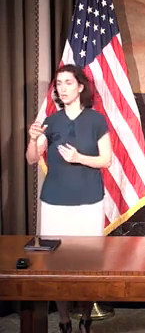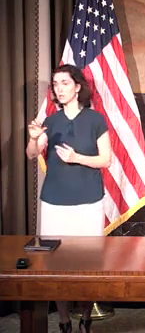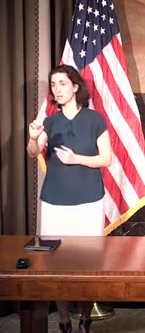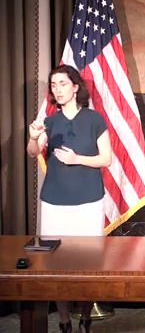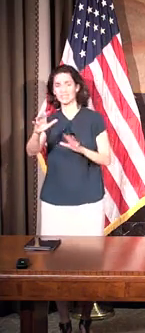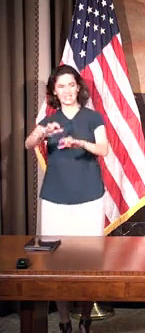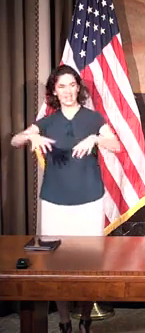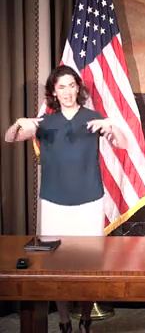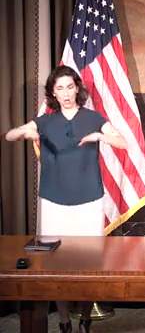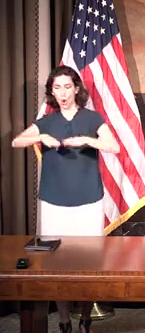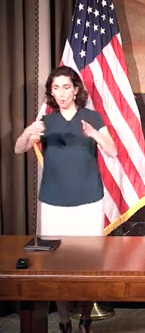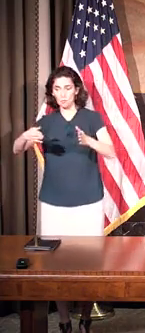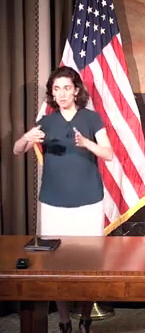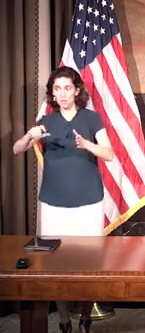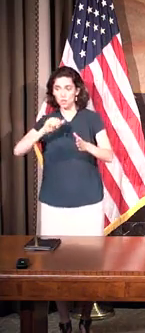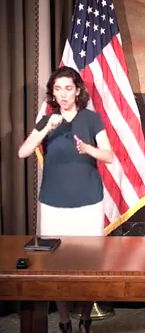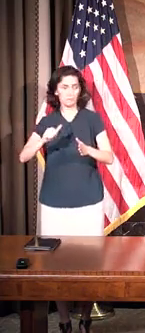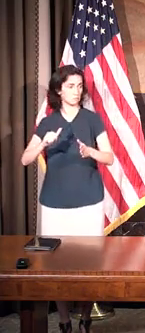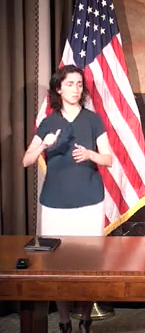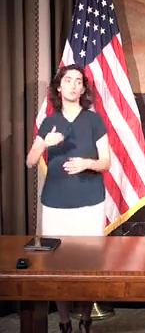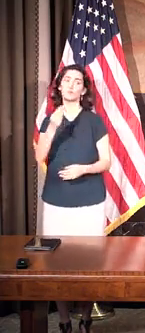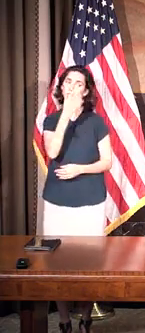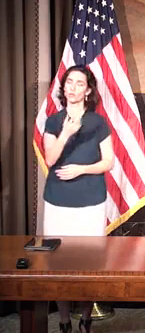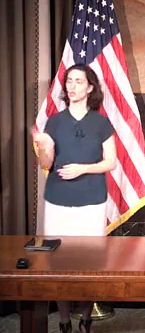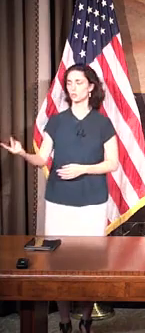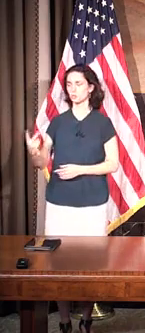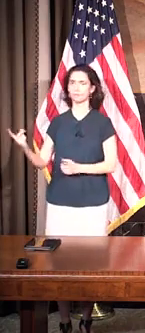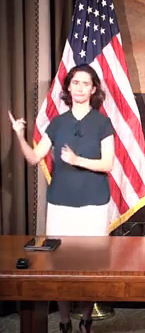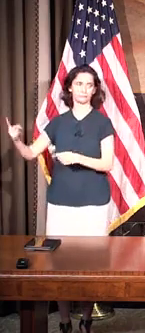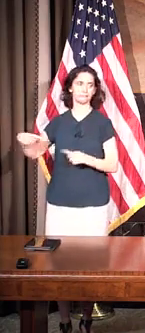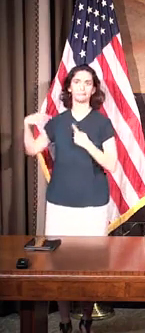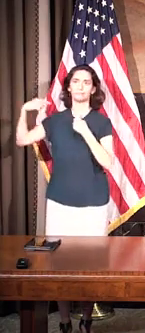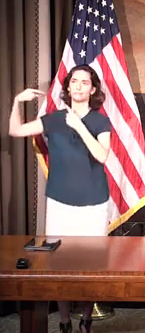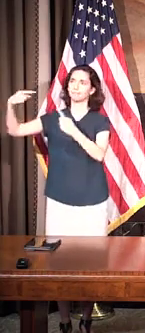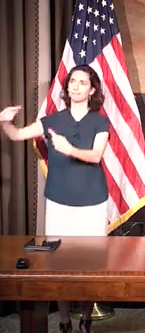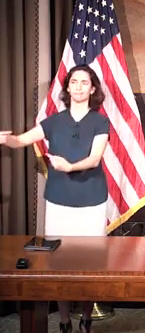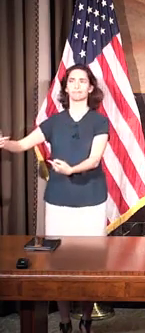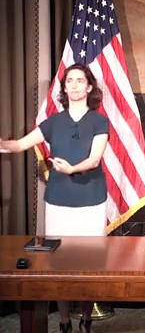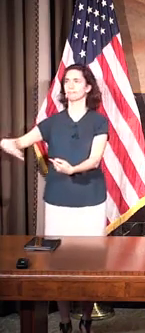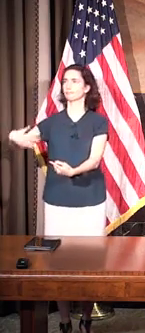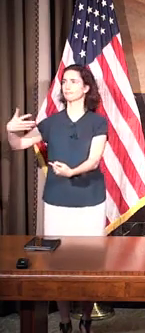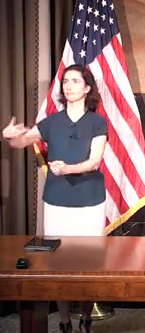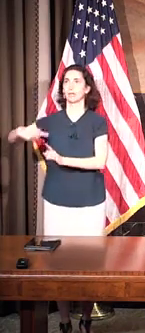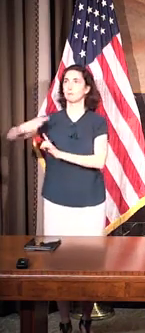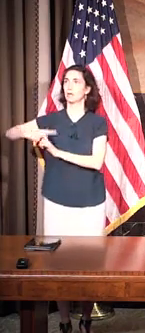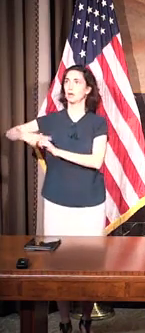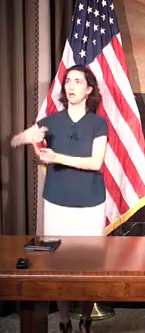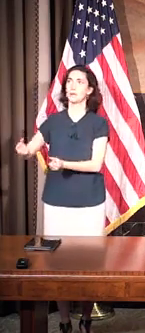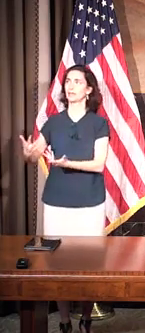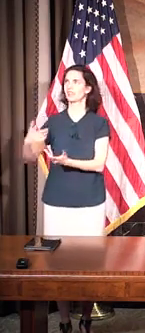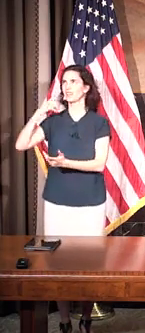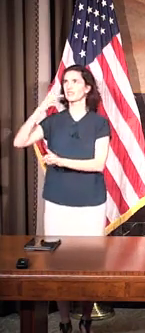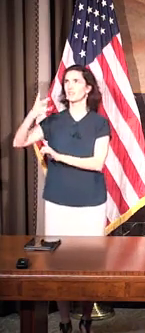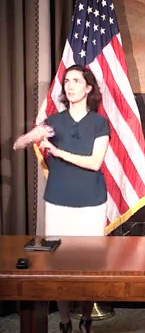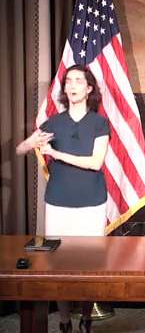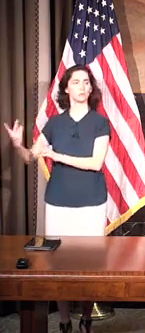Obviously, he and I have had a number of conversations over the last however many months. It's been 7 months or